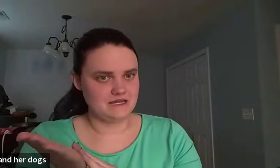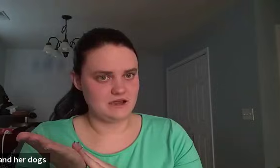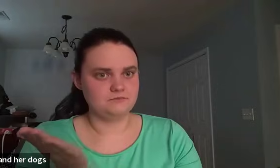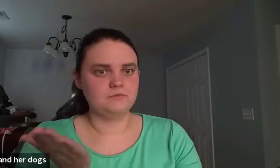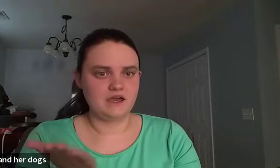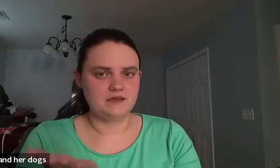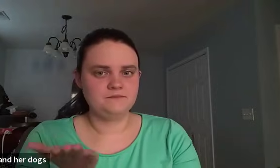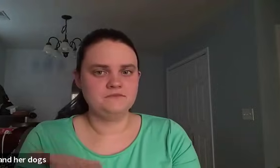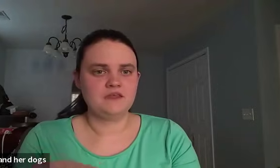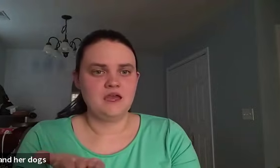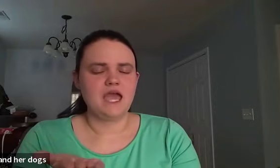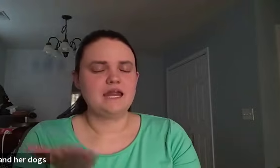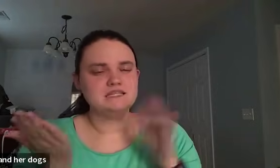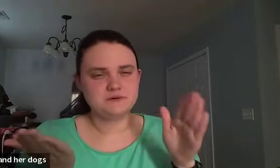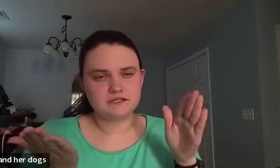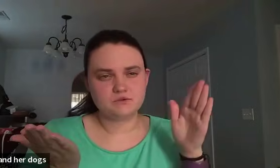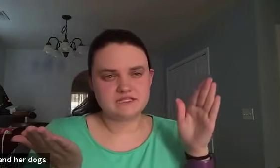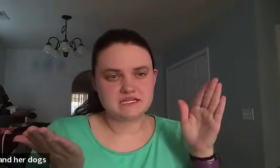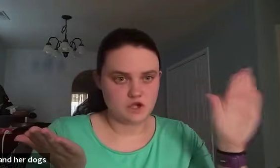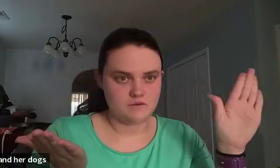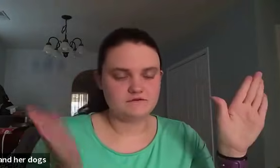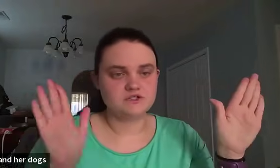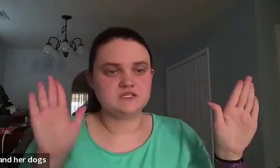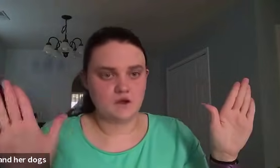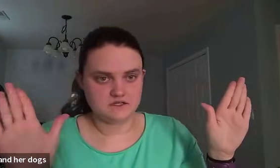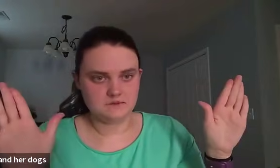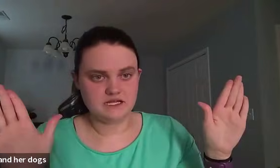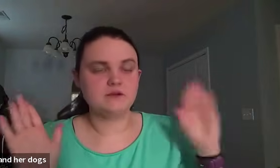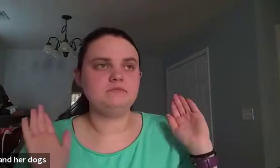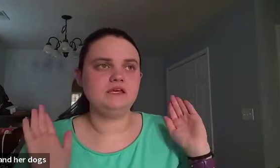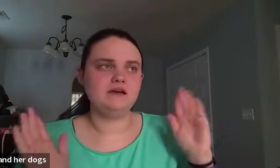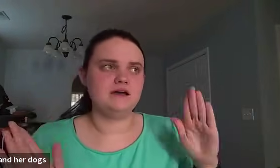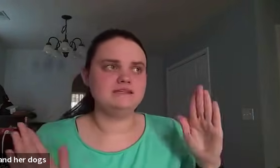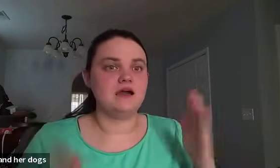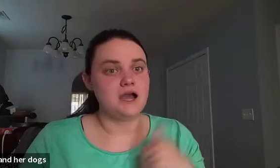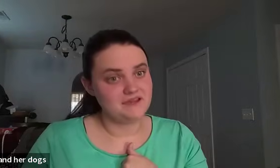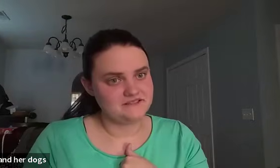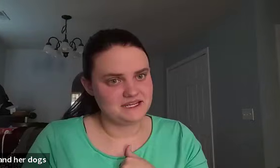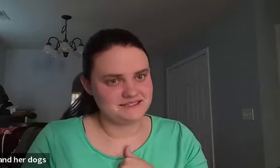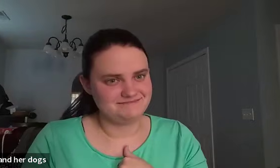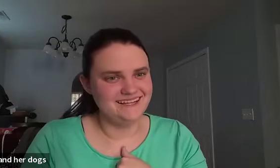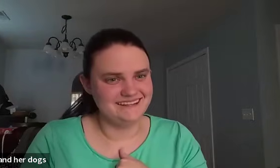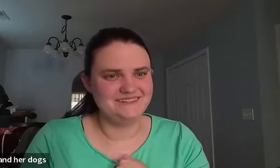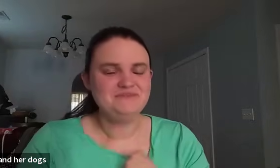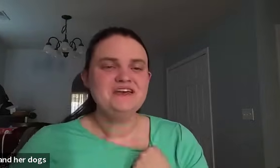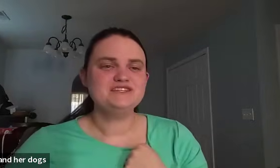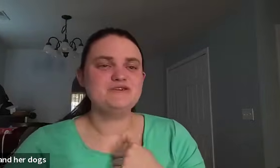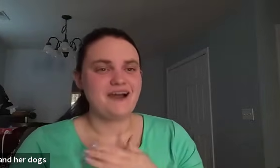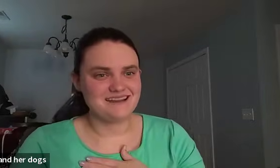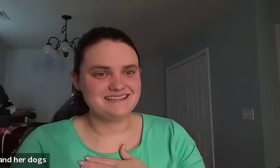now. Okay. And I typically will say dominant versus non-dominant because I'm left-handed. So if I